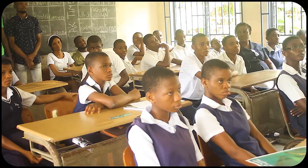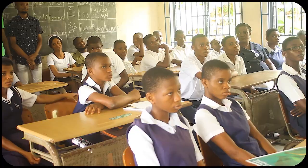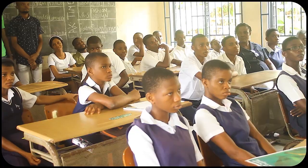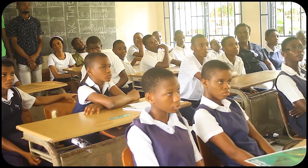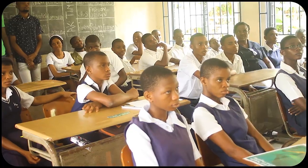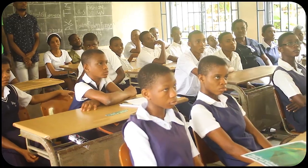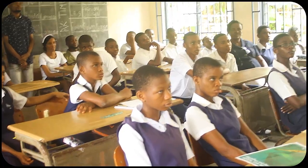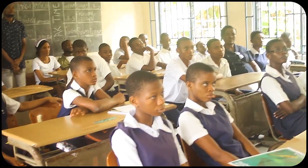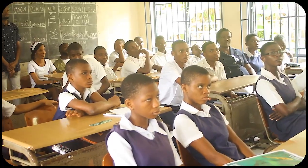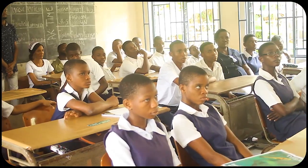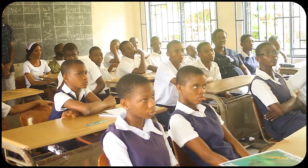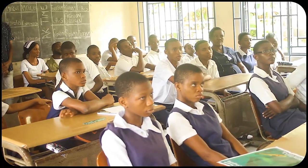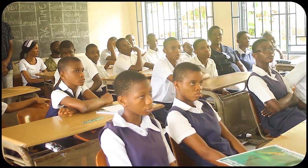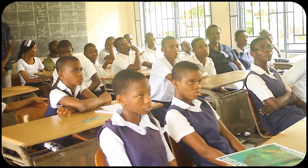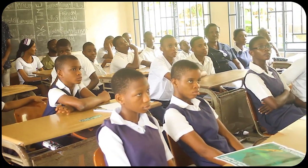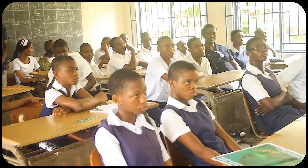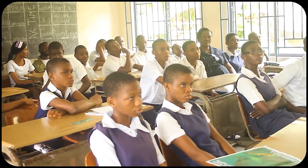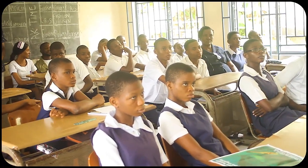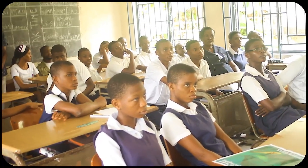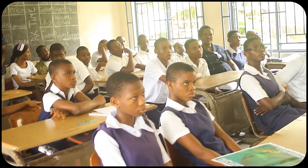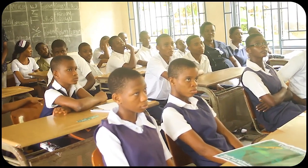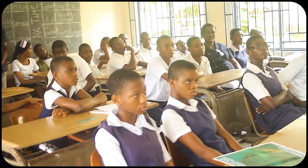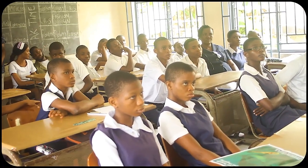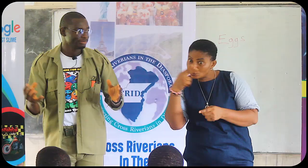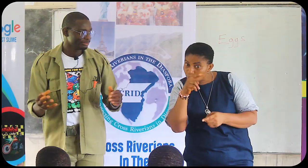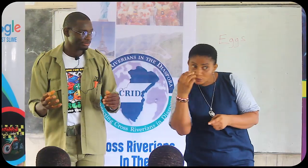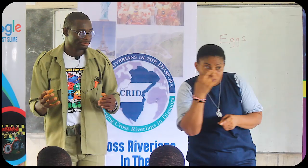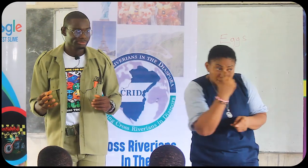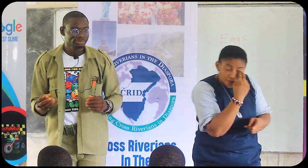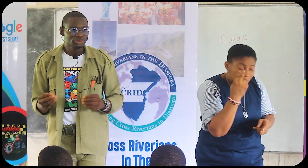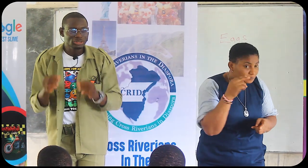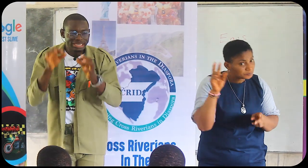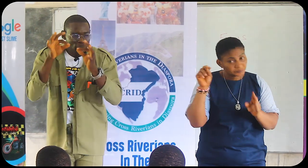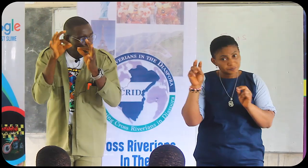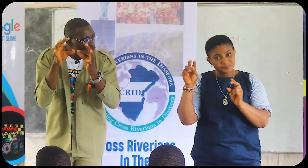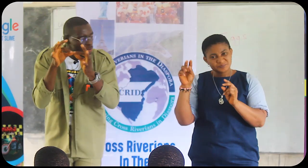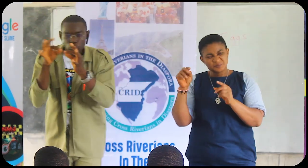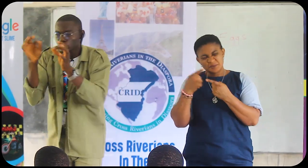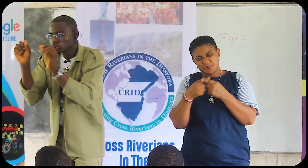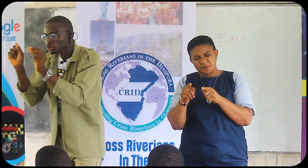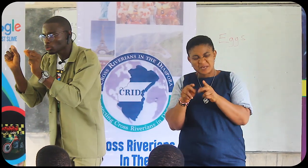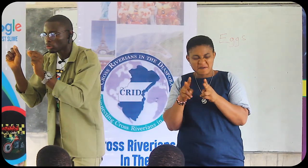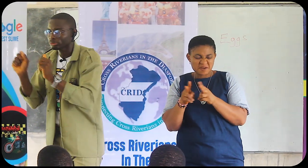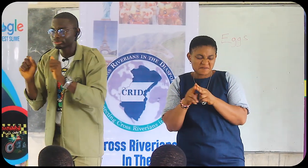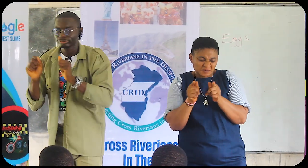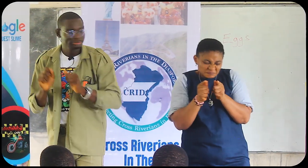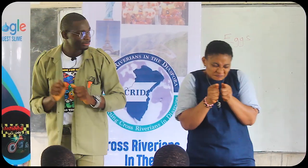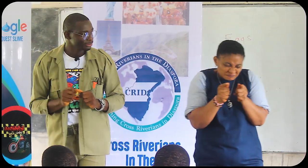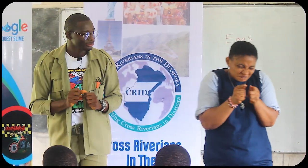them it's not possible to see mosquito eggs because they are so